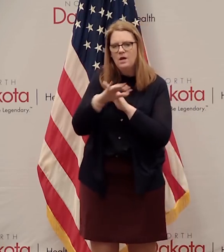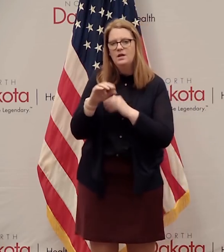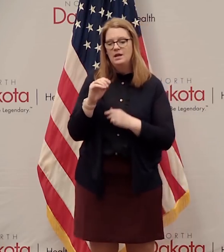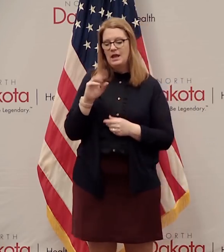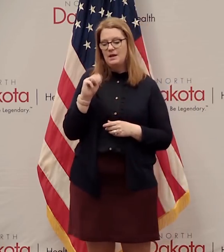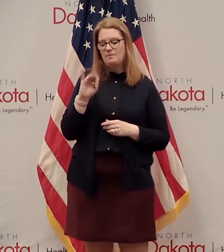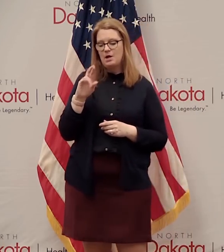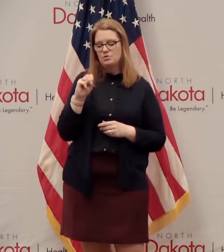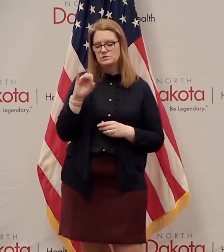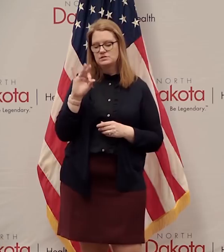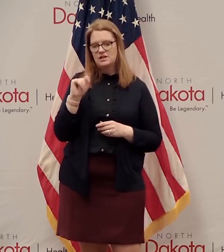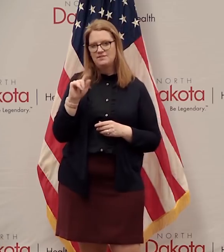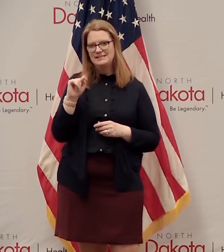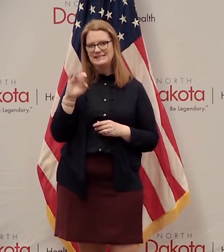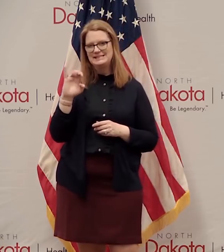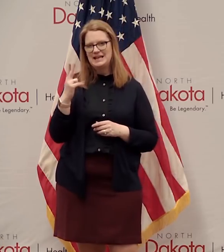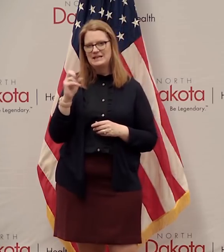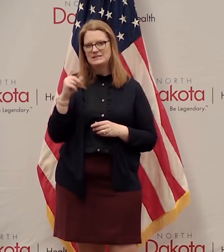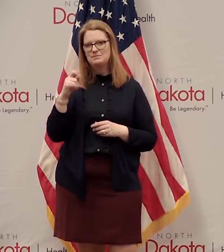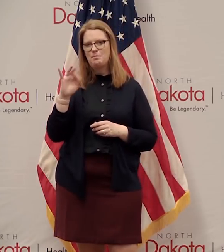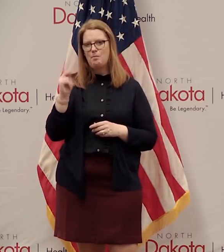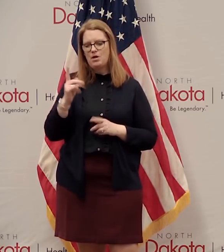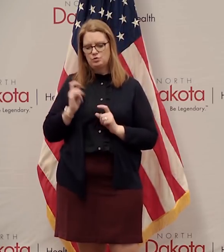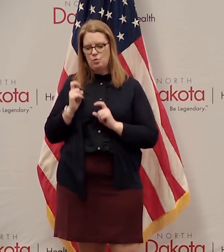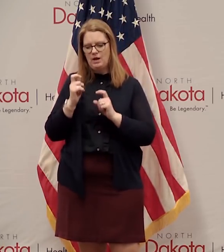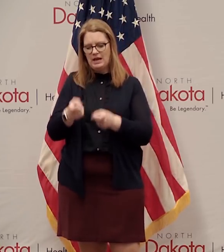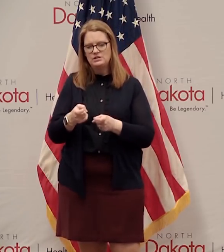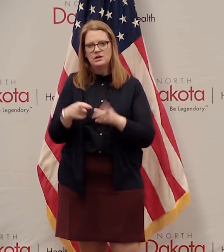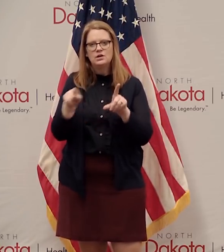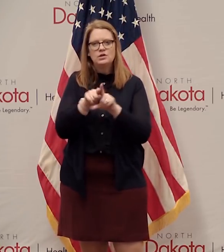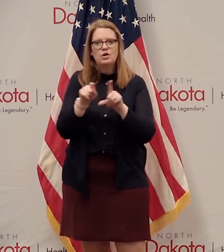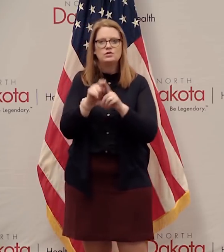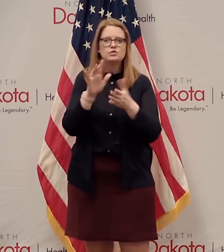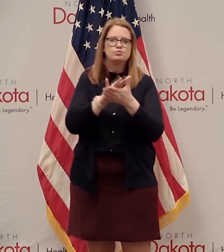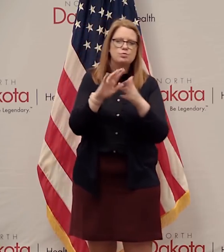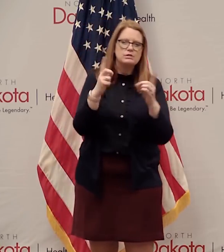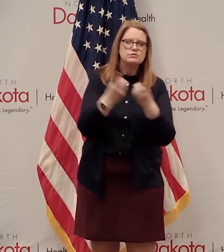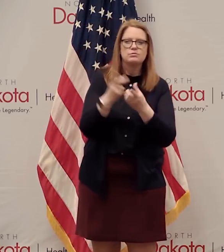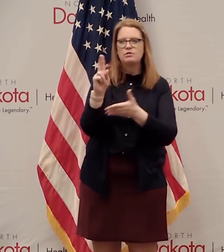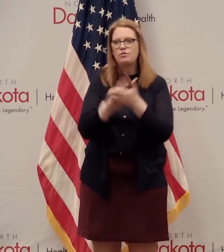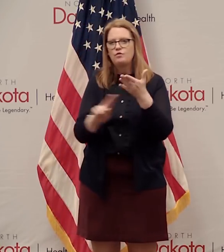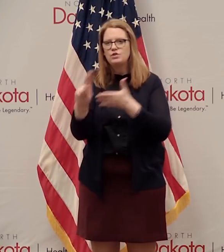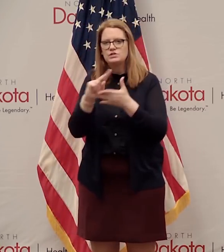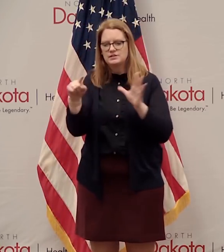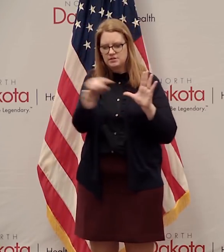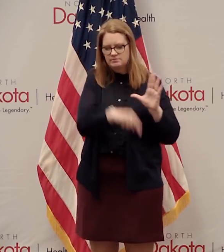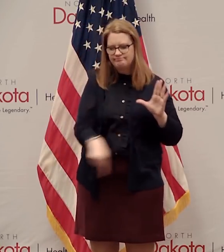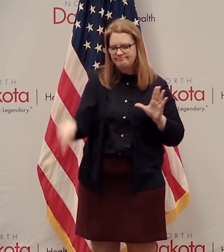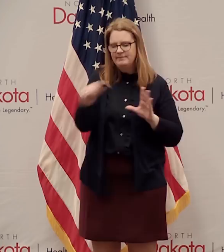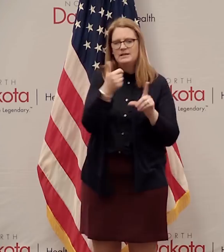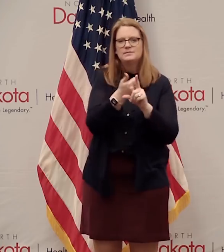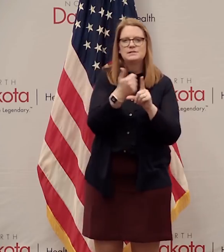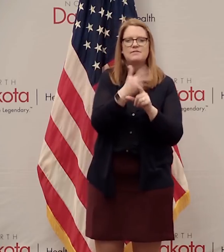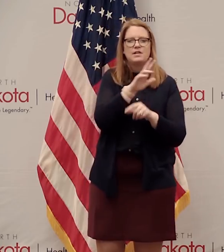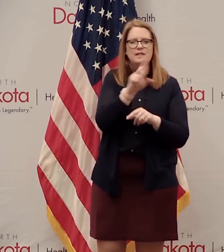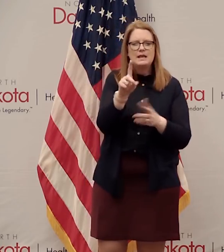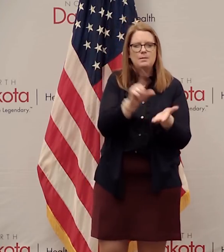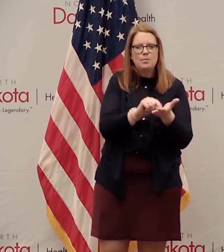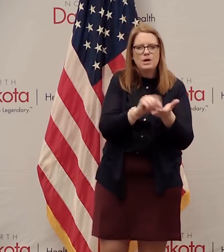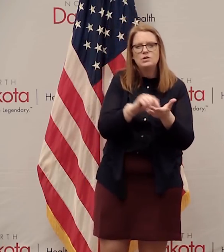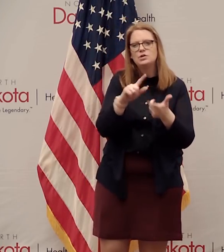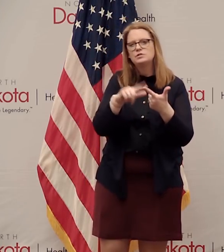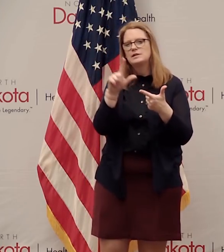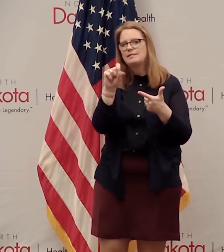TechSpark donation, includes now a statewide network of school districts and universities who have 3D printers, laser cutters,